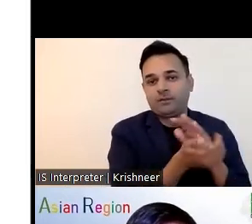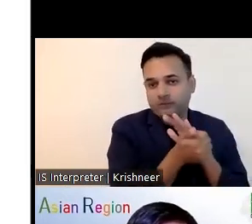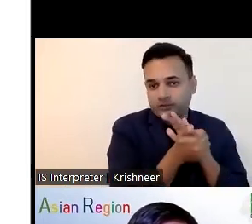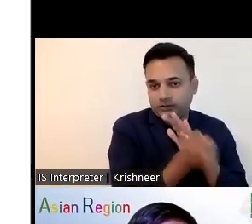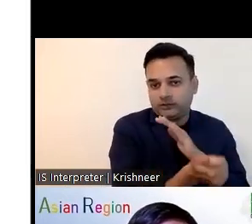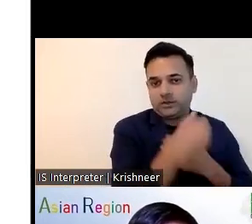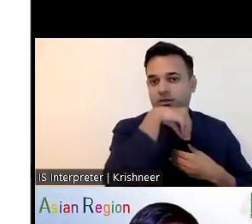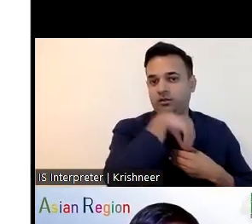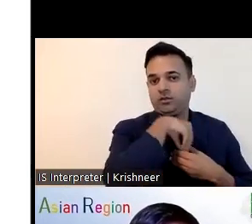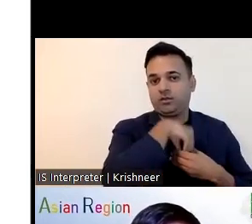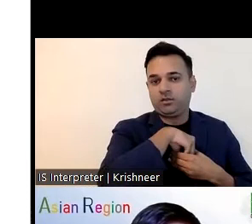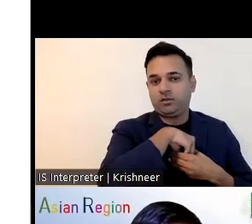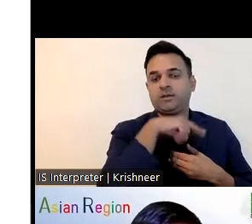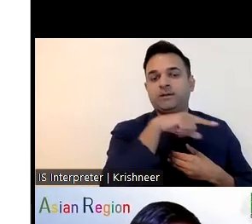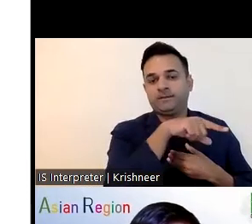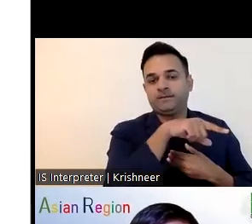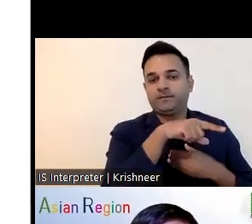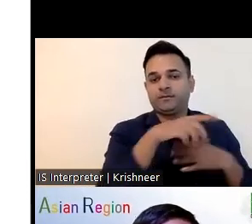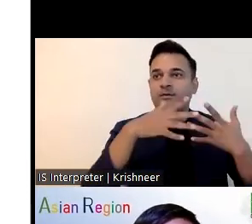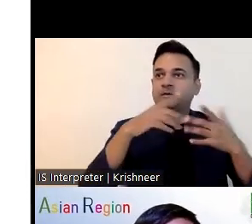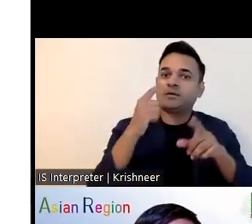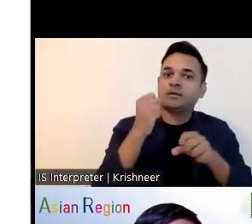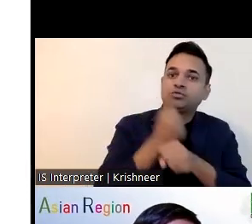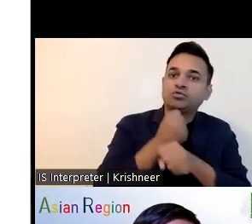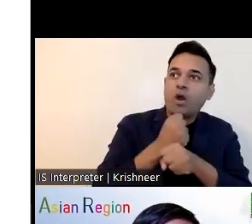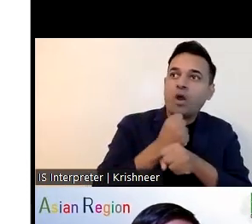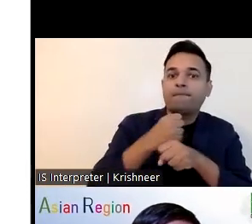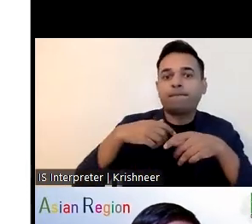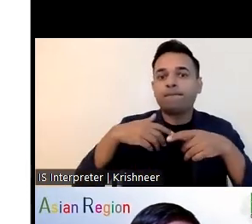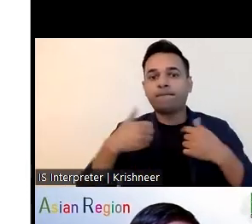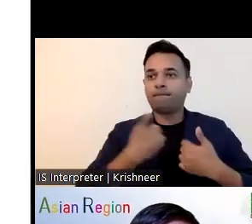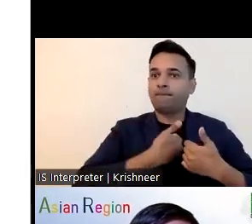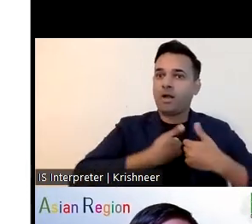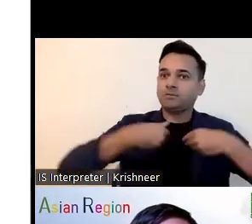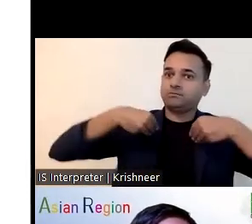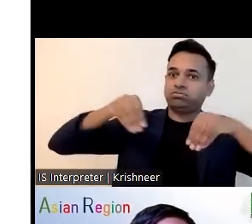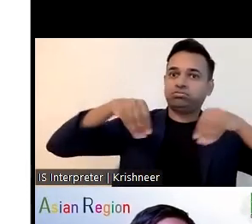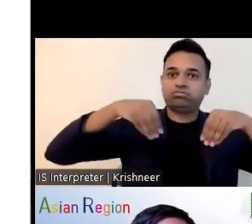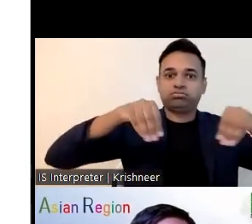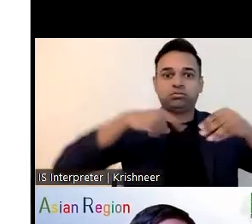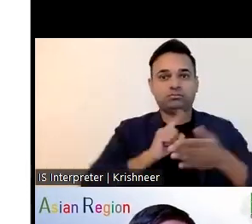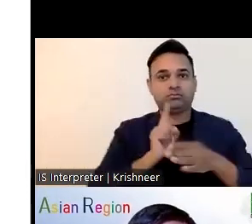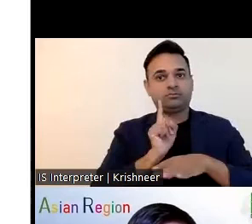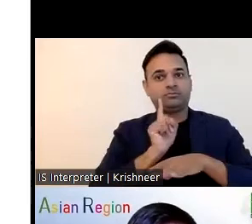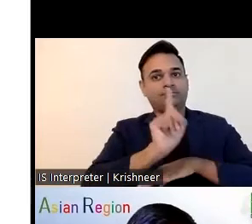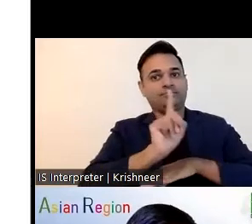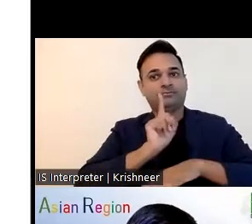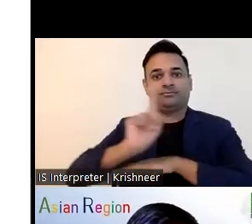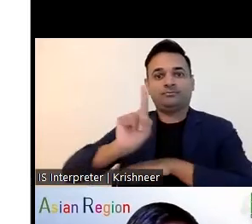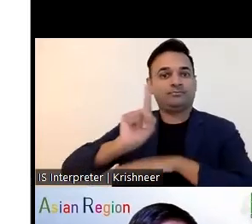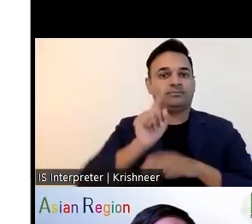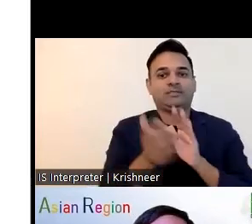getting employment or jobs. And we persons with disabilities even don't have required technical as